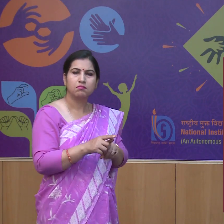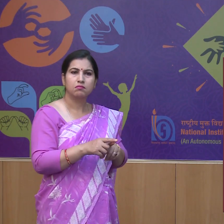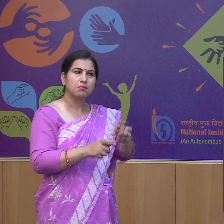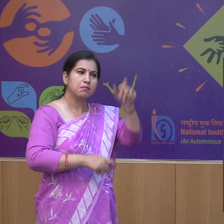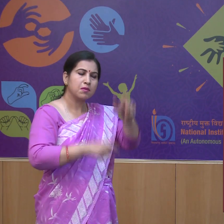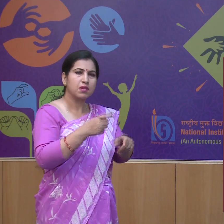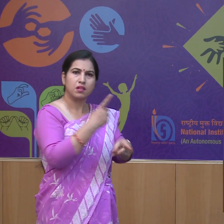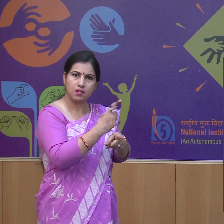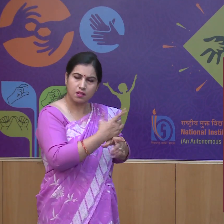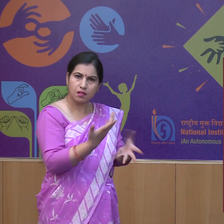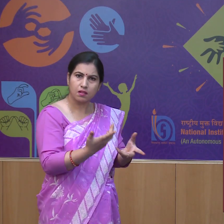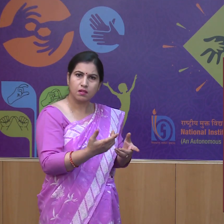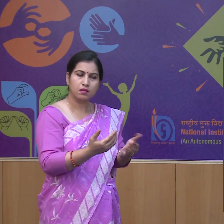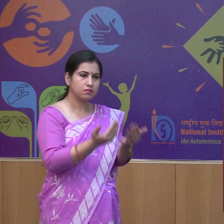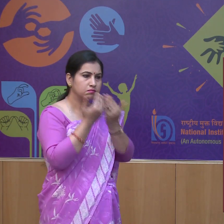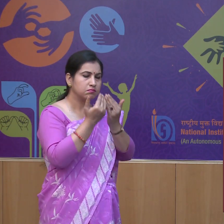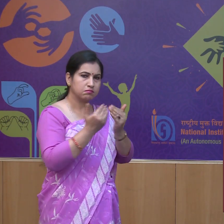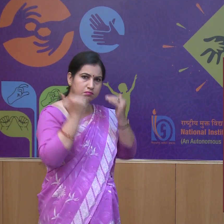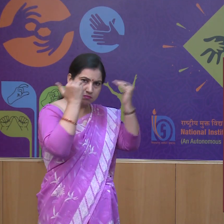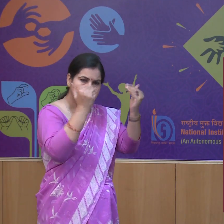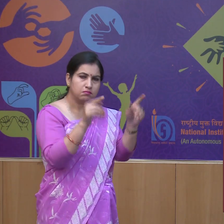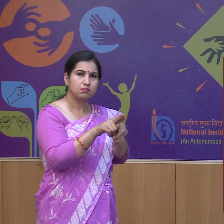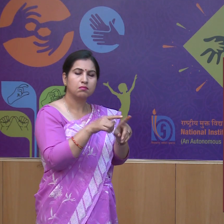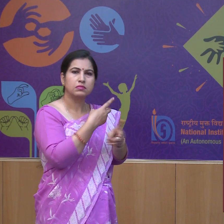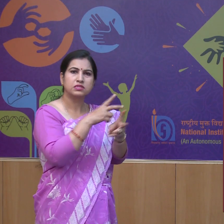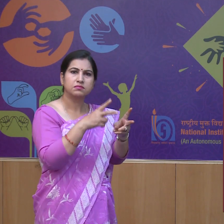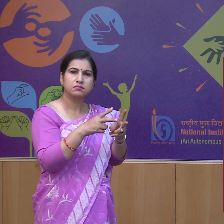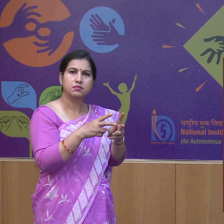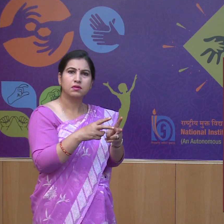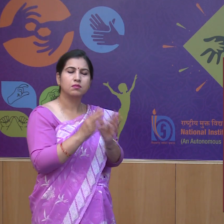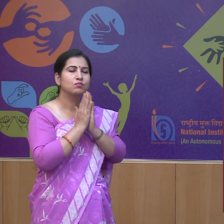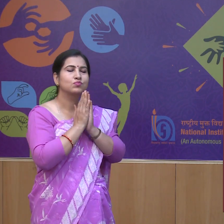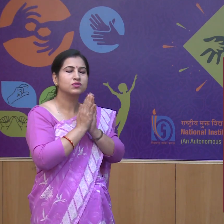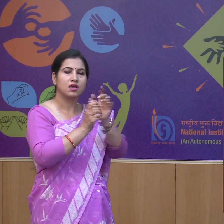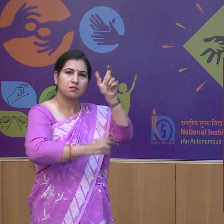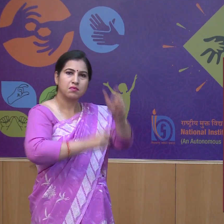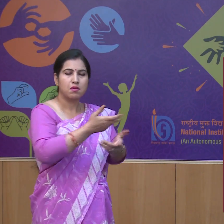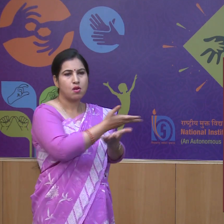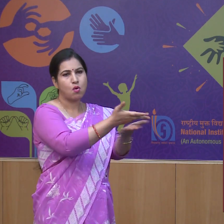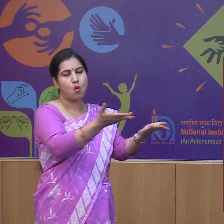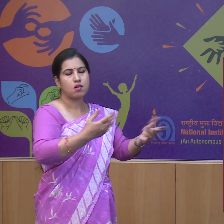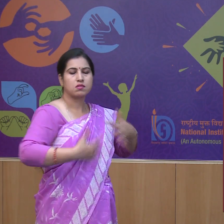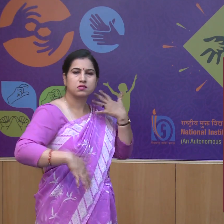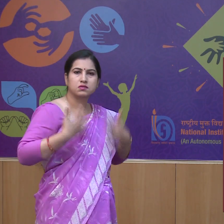nobles, scholars, and priests, etc.